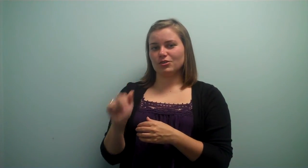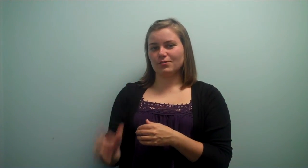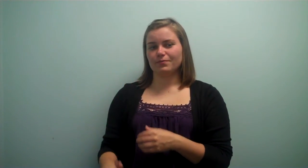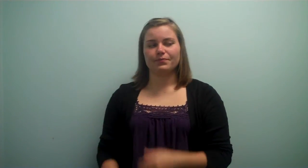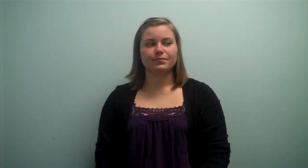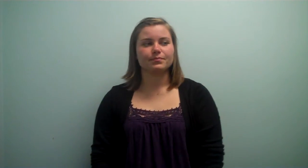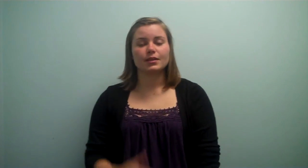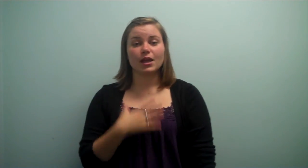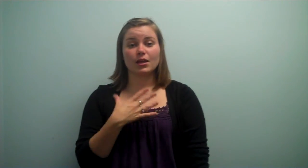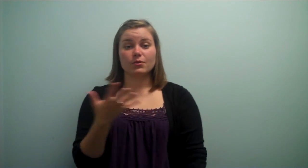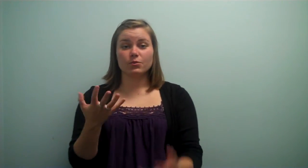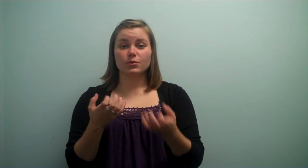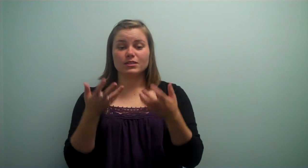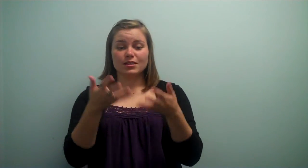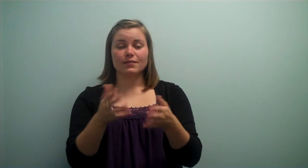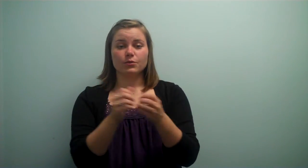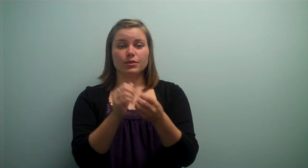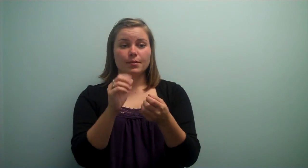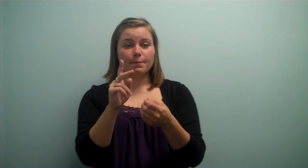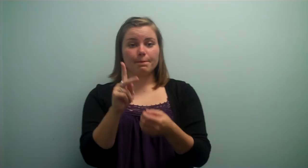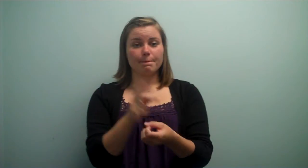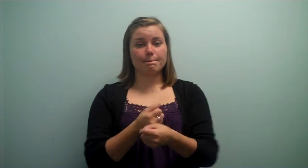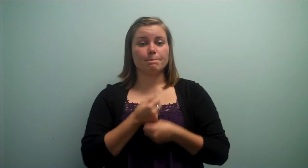I'd like to leave you with a poem that says,